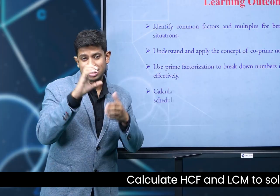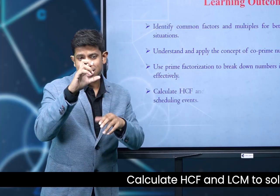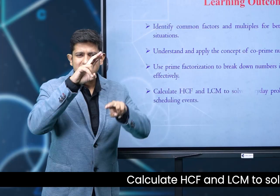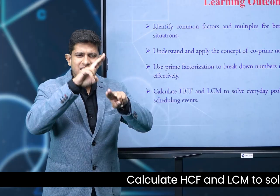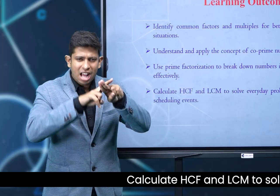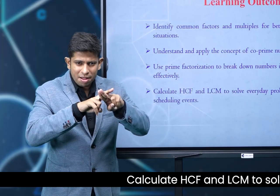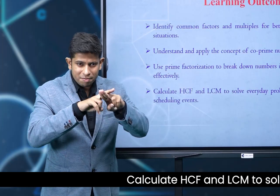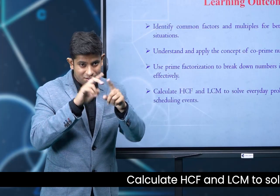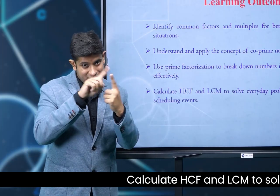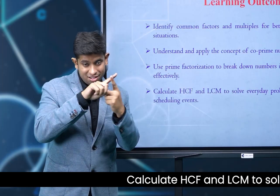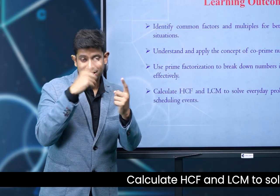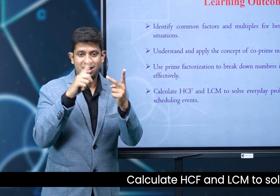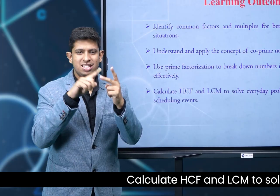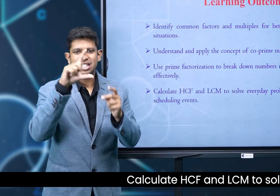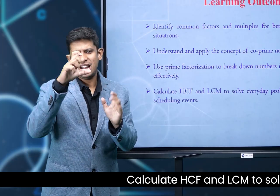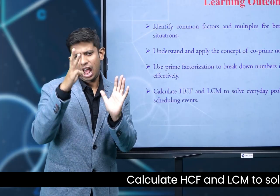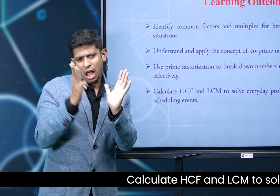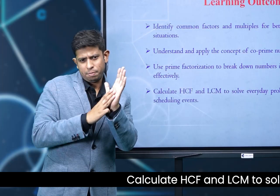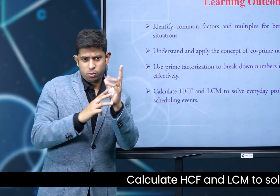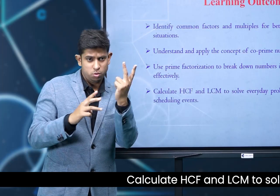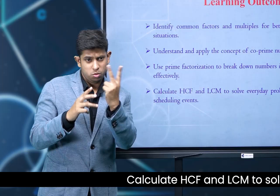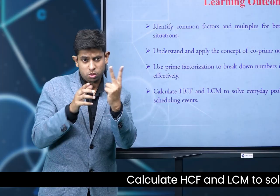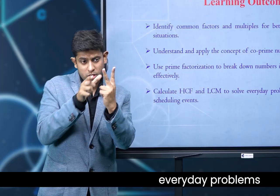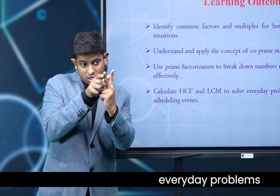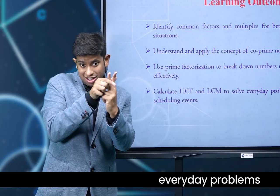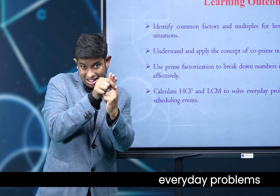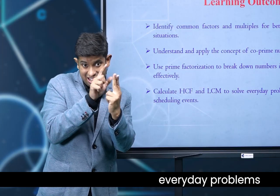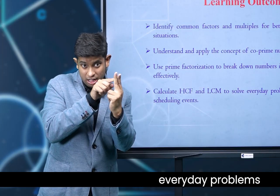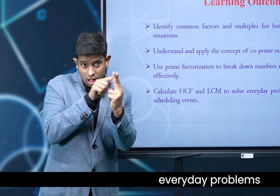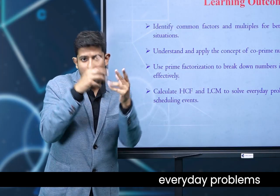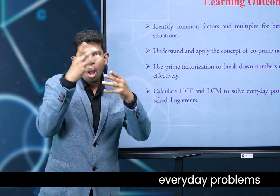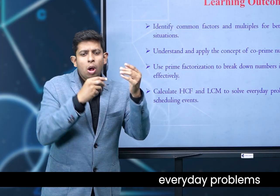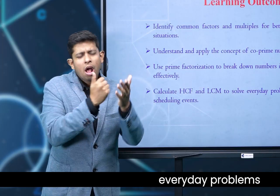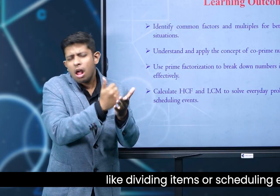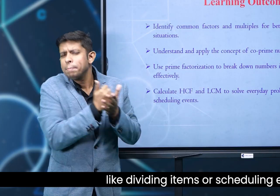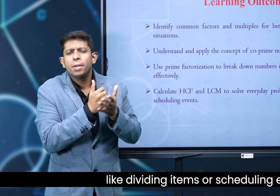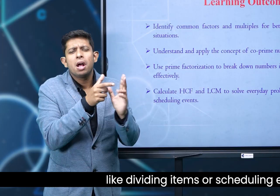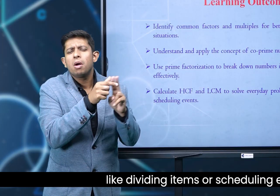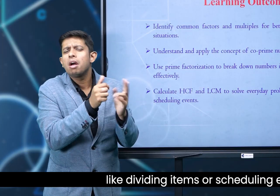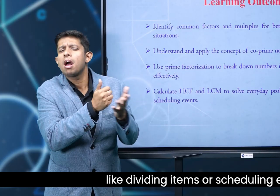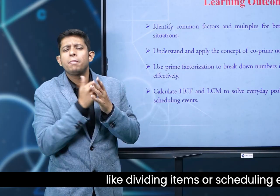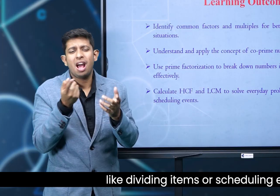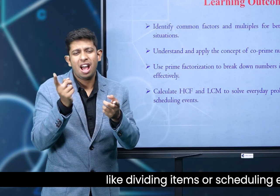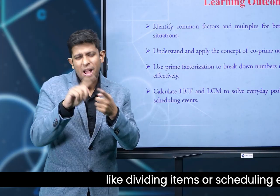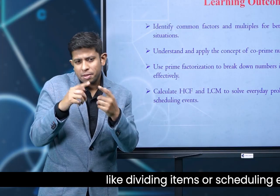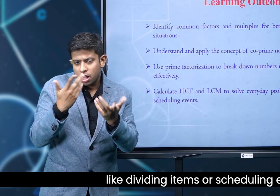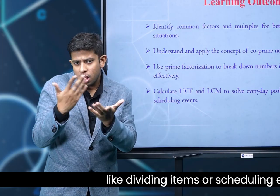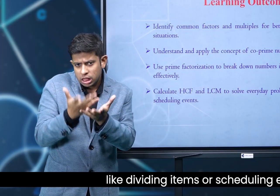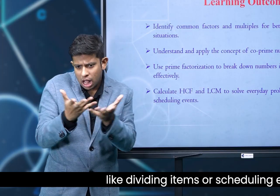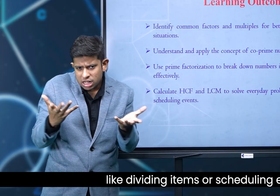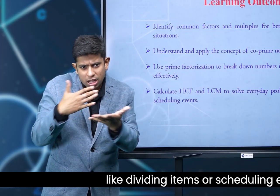Calculate HCF and LCM to solve everyday problems like dividing items or scheduling events.